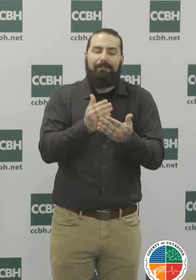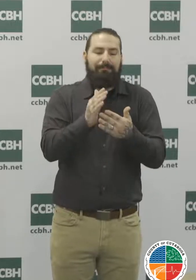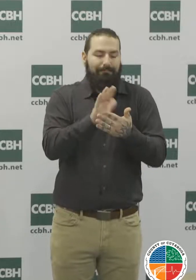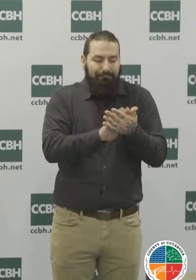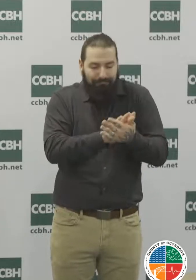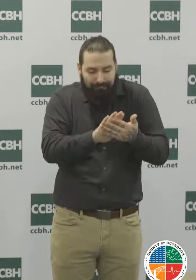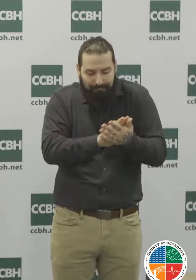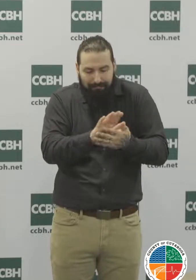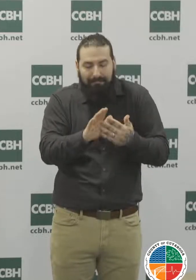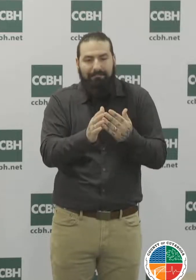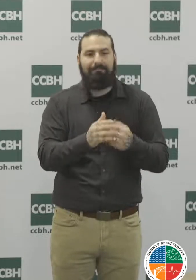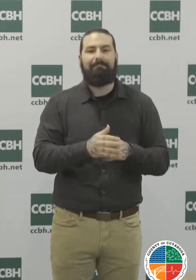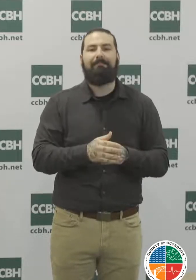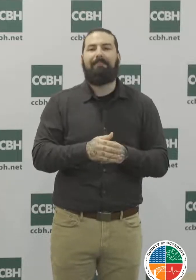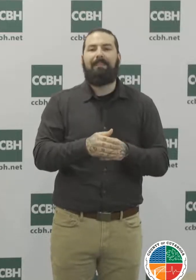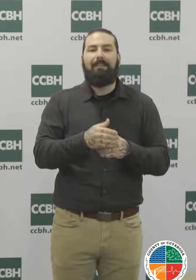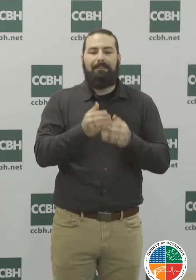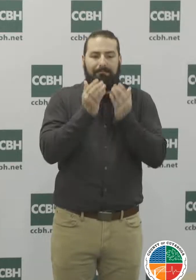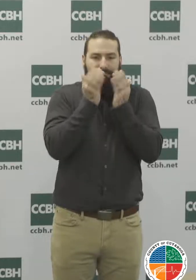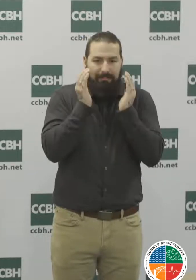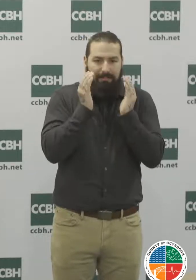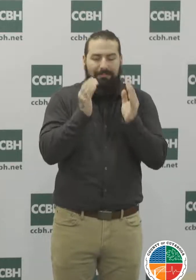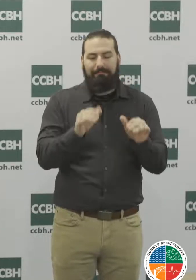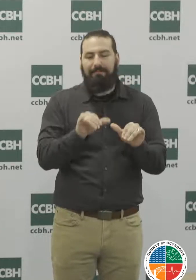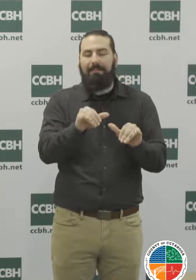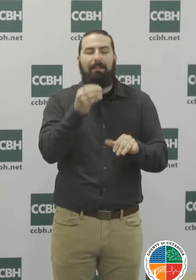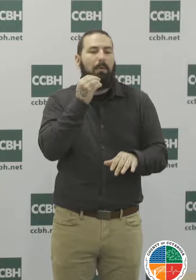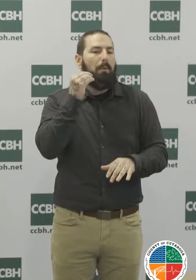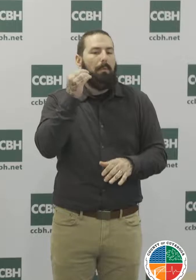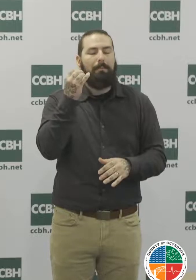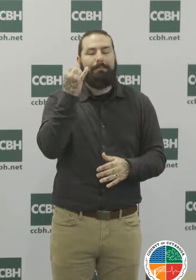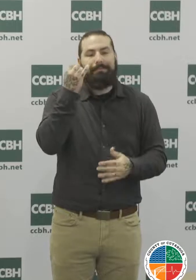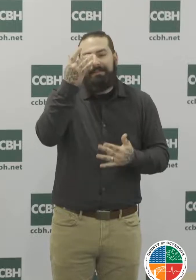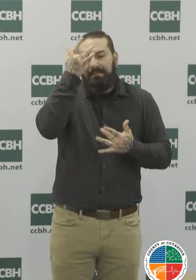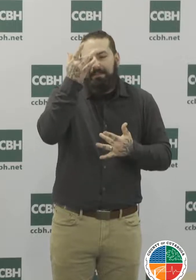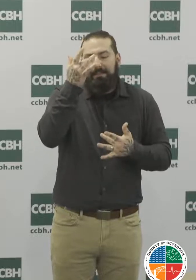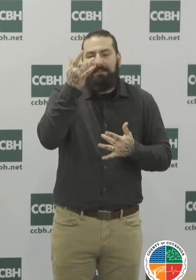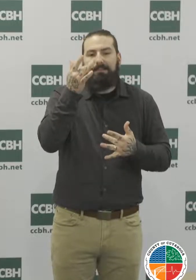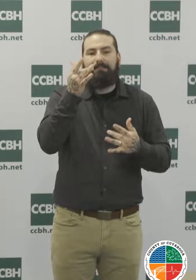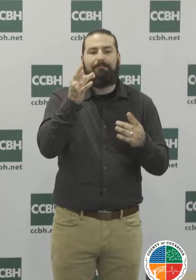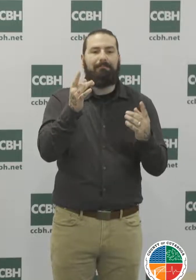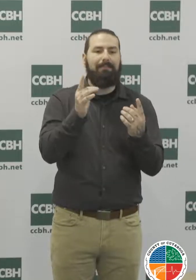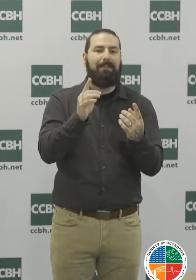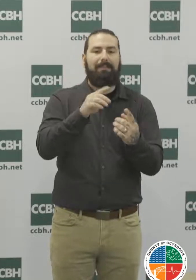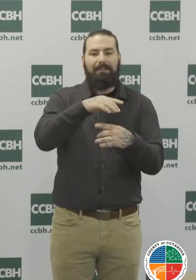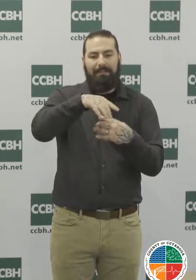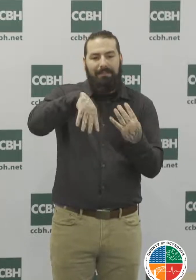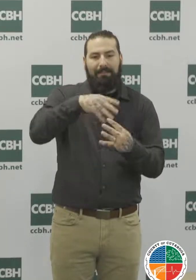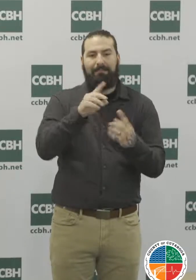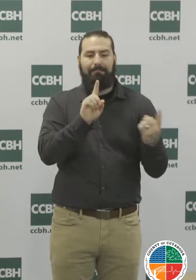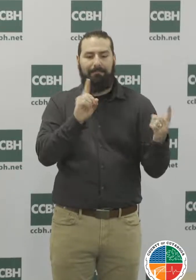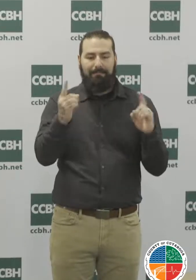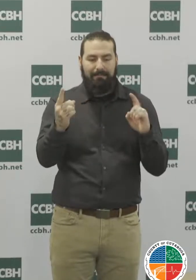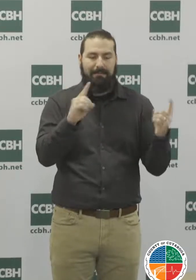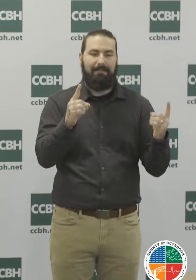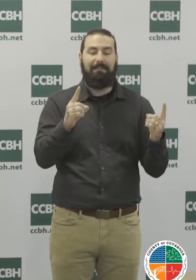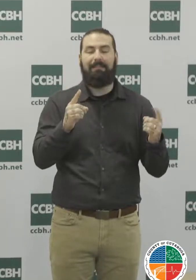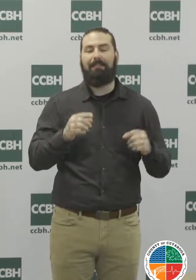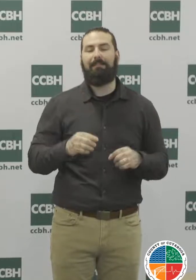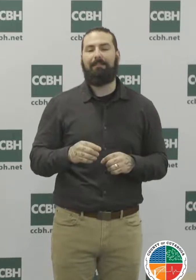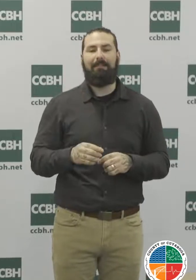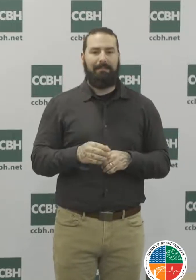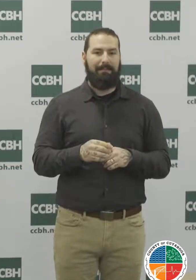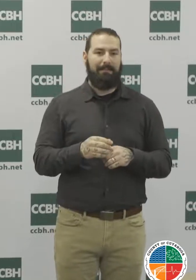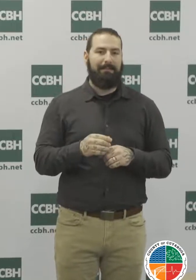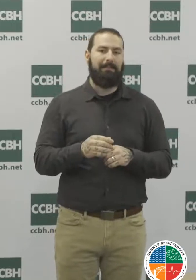masks, staying home when you are sick, practicing physical and social distancing as much as possible,